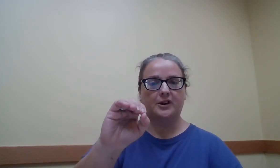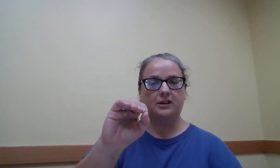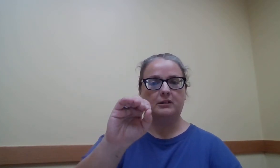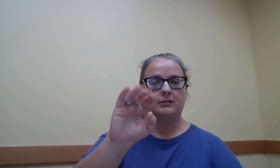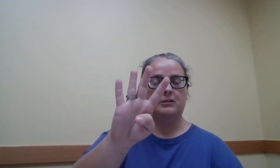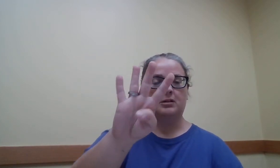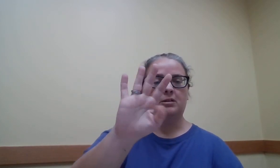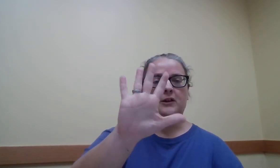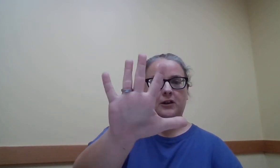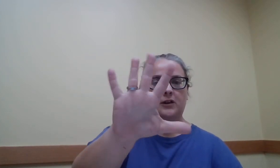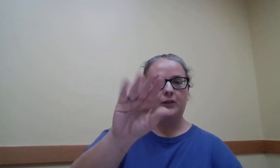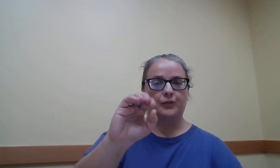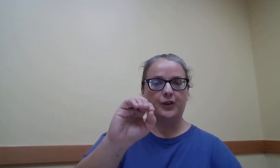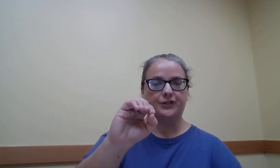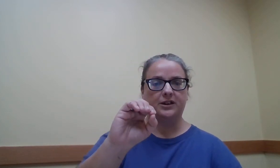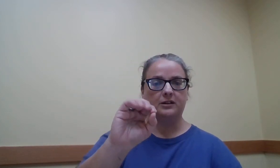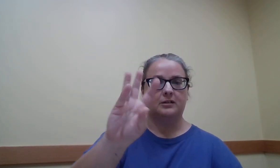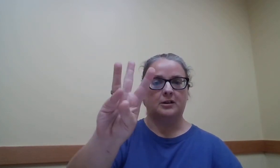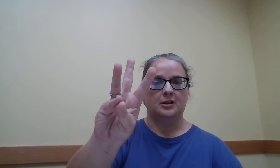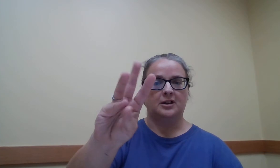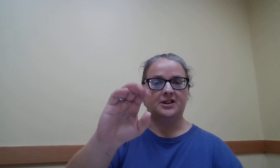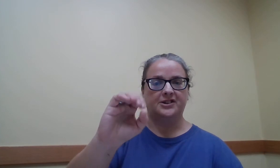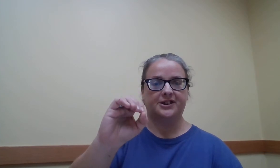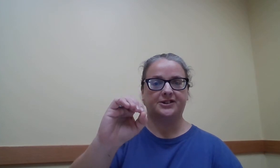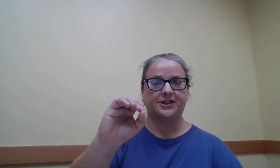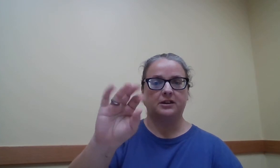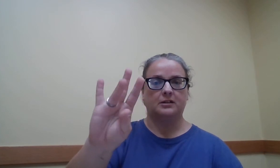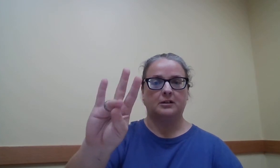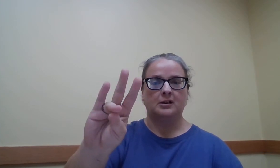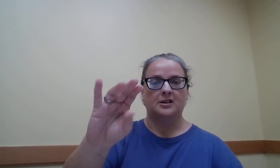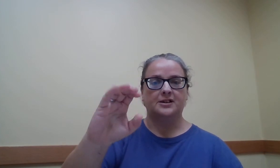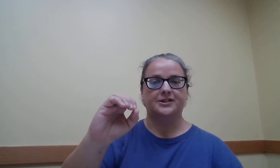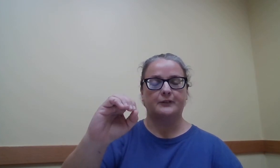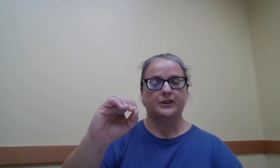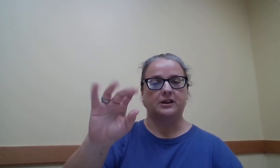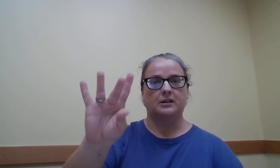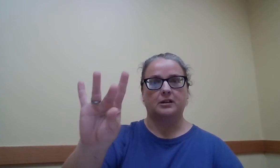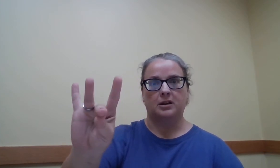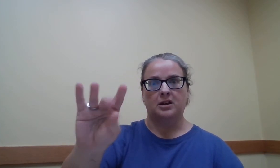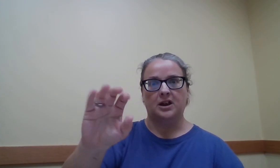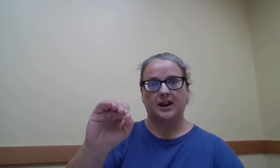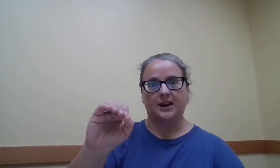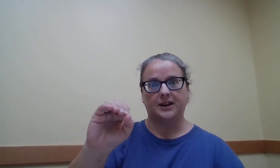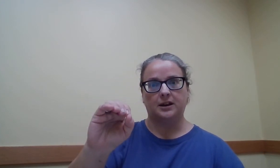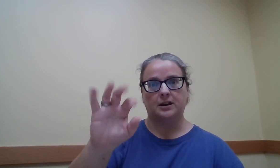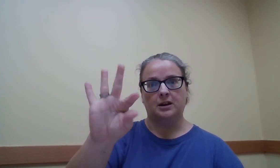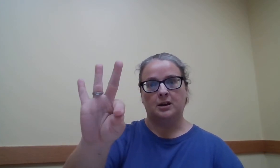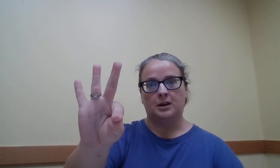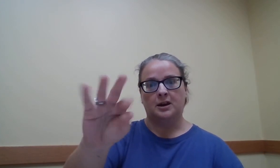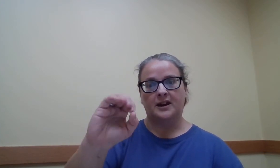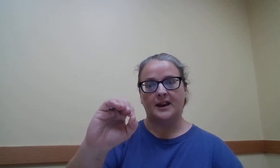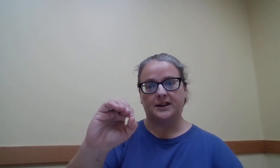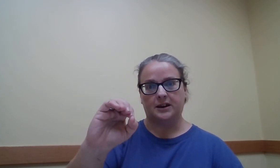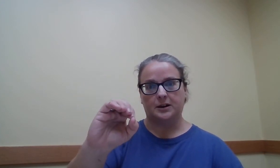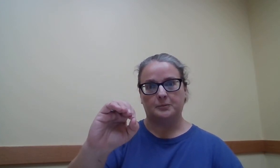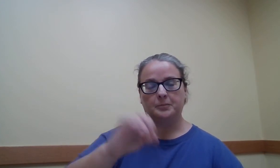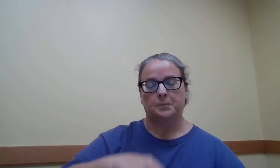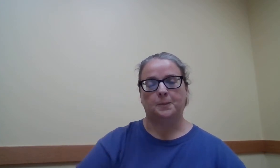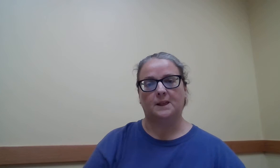40, 50, 60, 70, 80, 90.